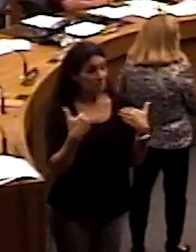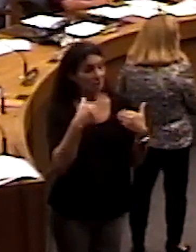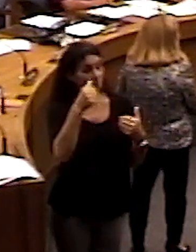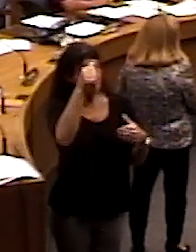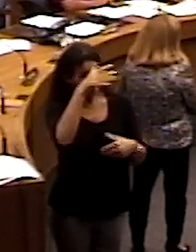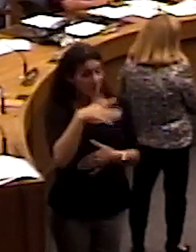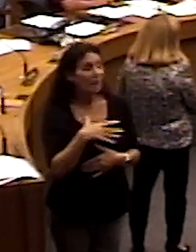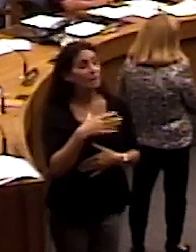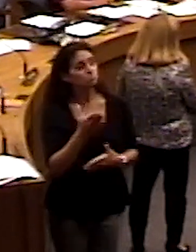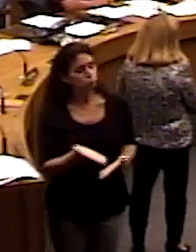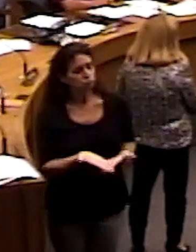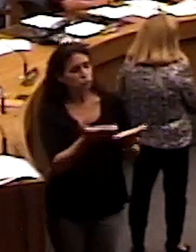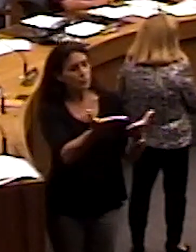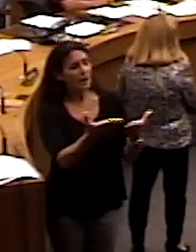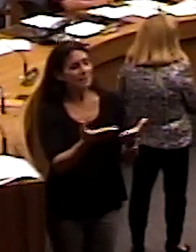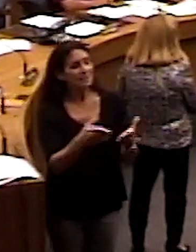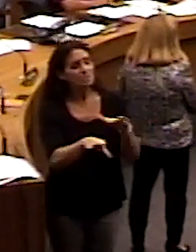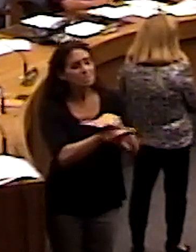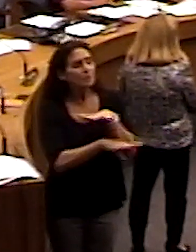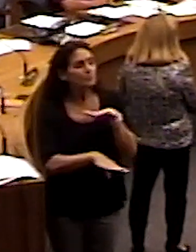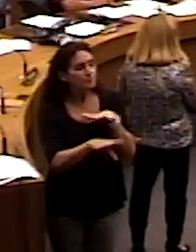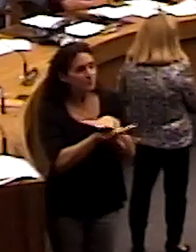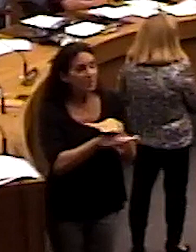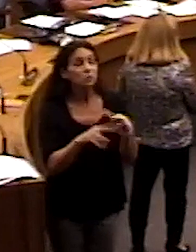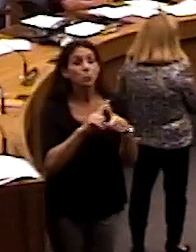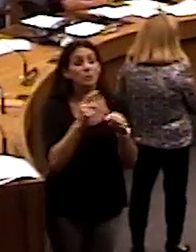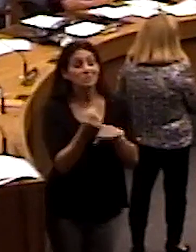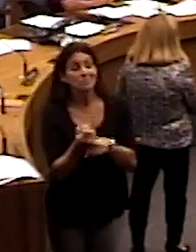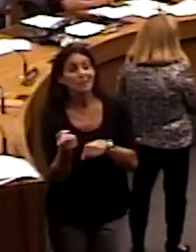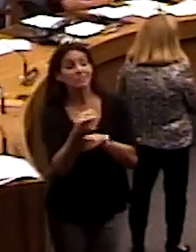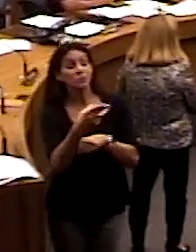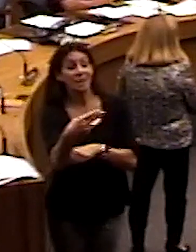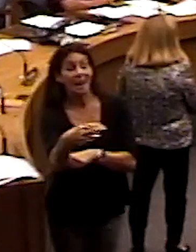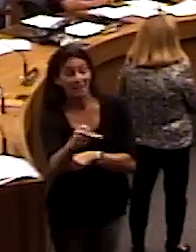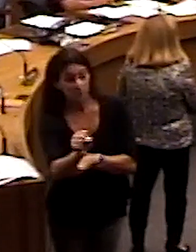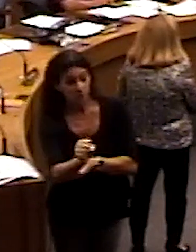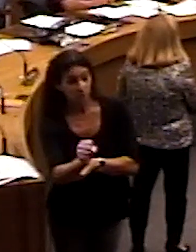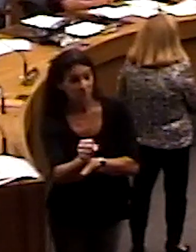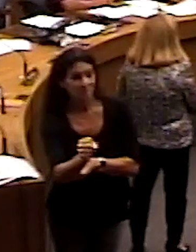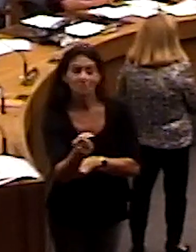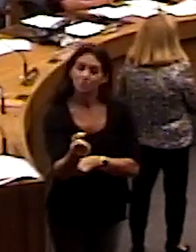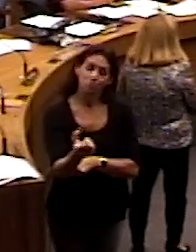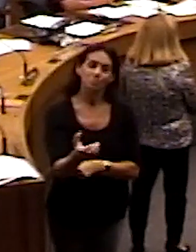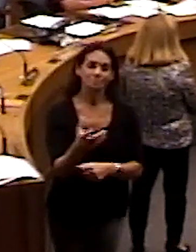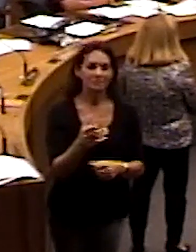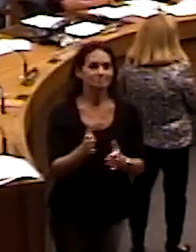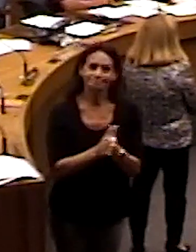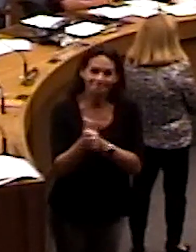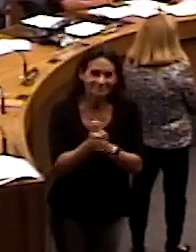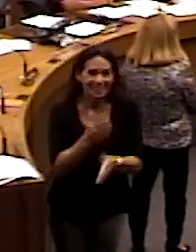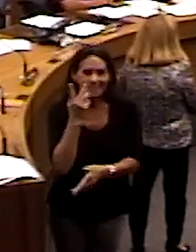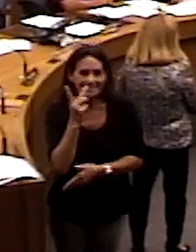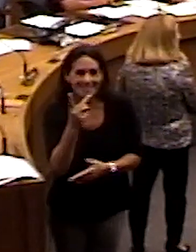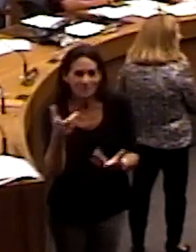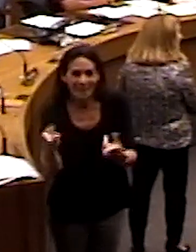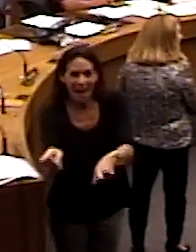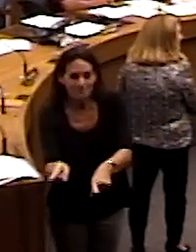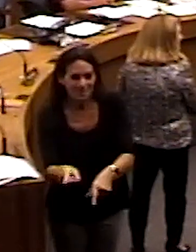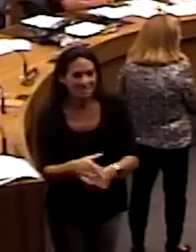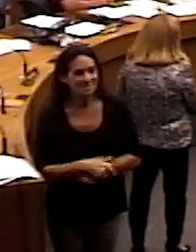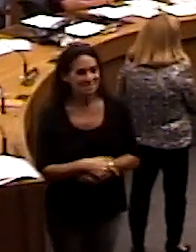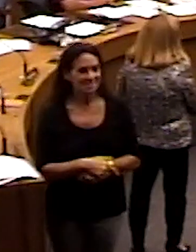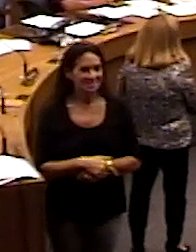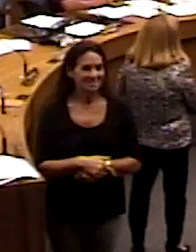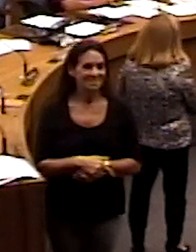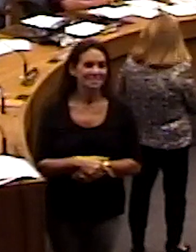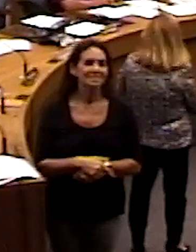that took him to where it's taking him. Yeah. So when he gets to the high school next year, we can't wait to come out and see you. Yeah, come on. Can't wait.